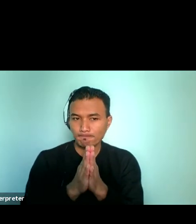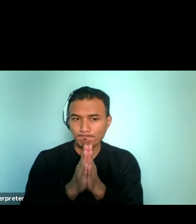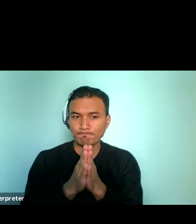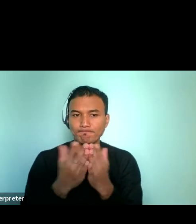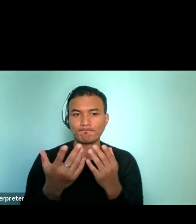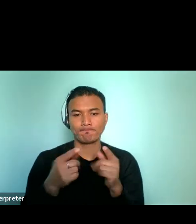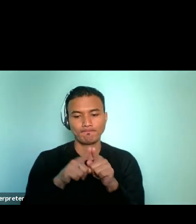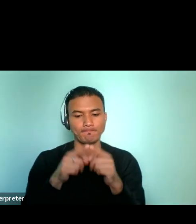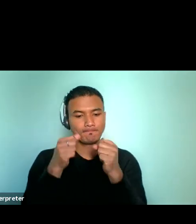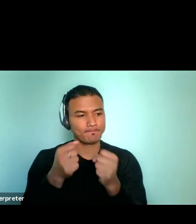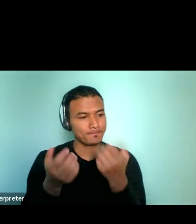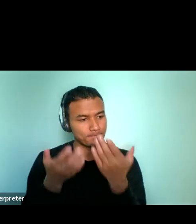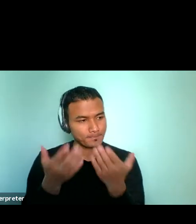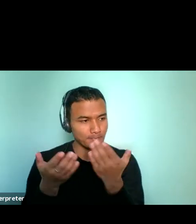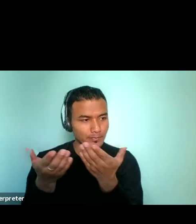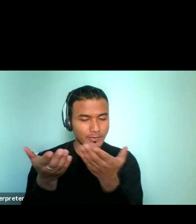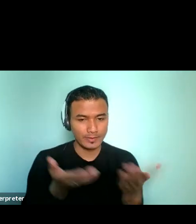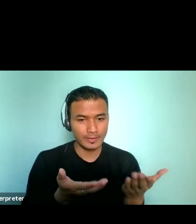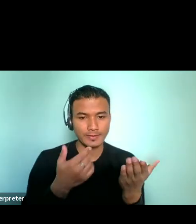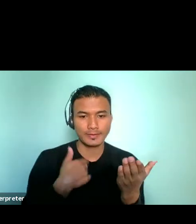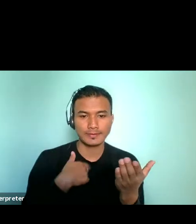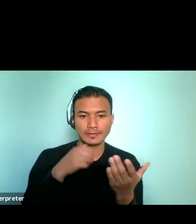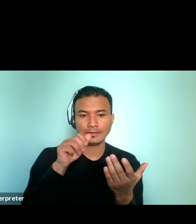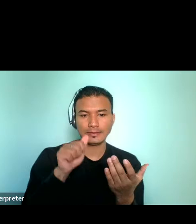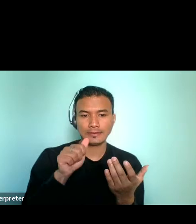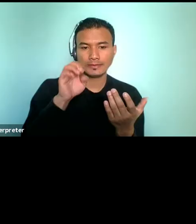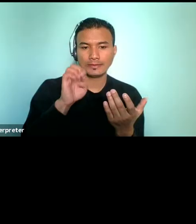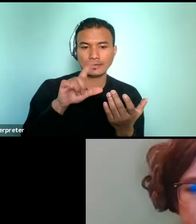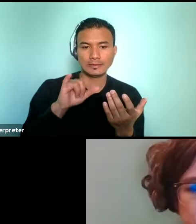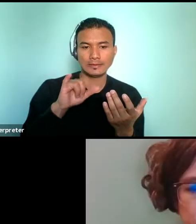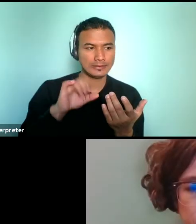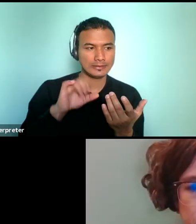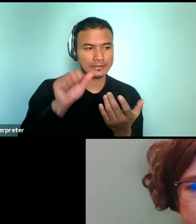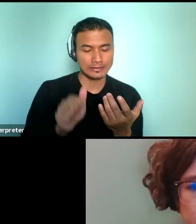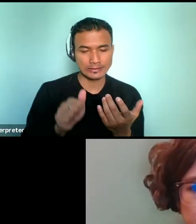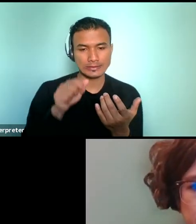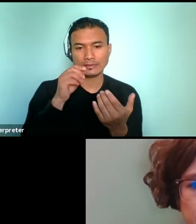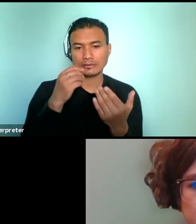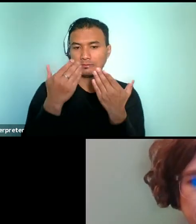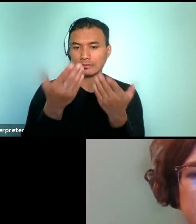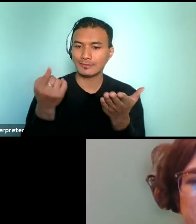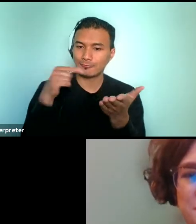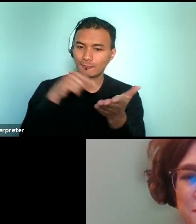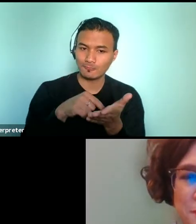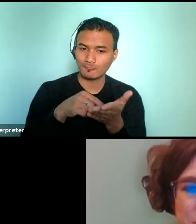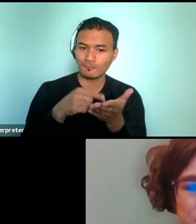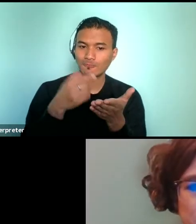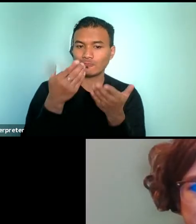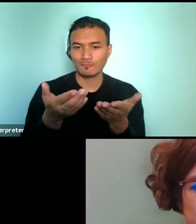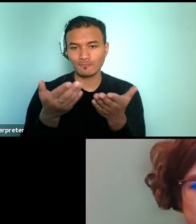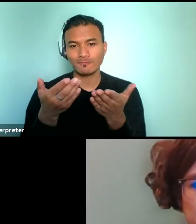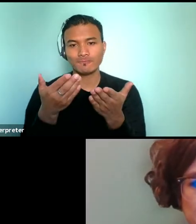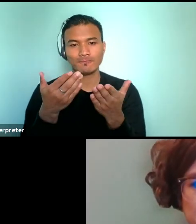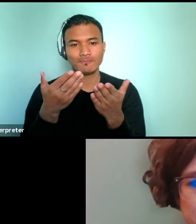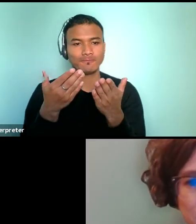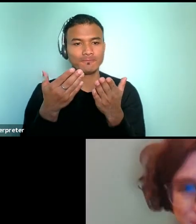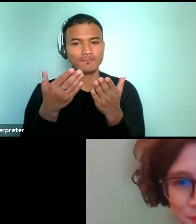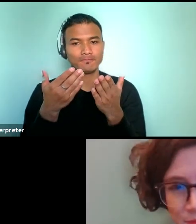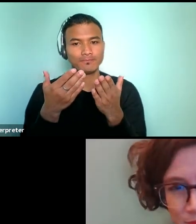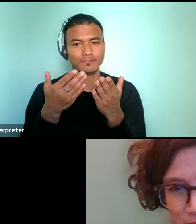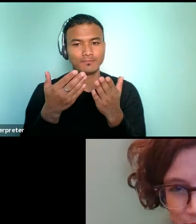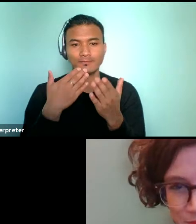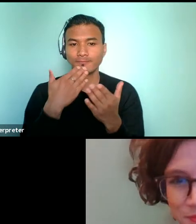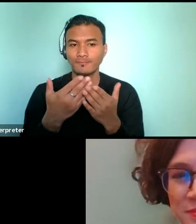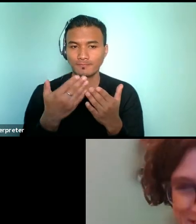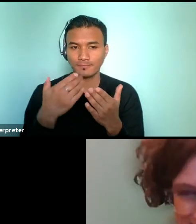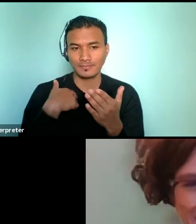and let me invite my colleague Elisabetta to start her moderation. And please, I think you're